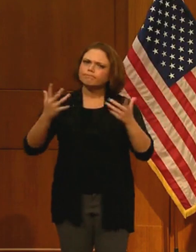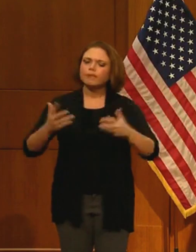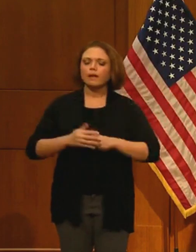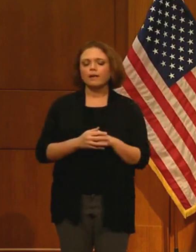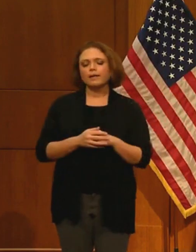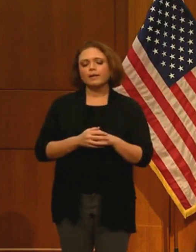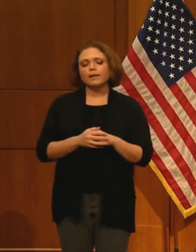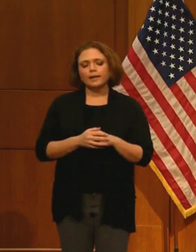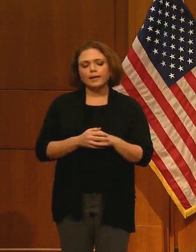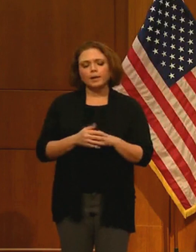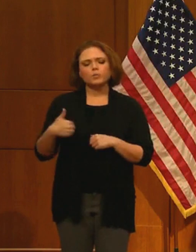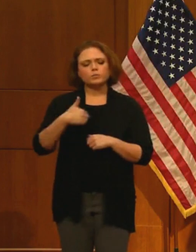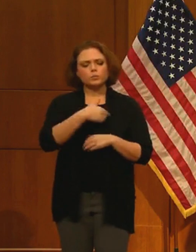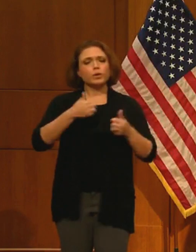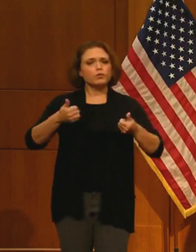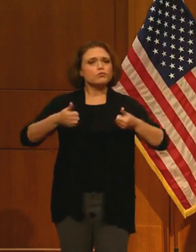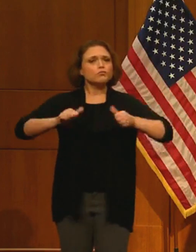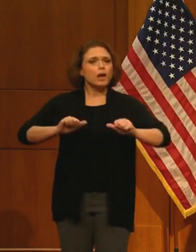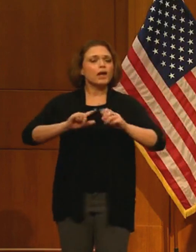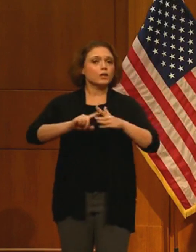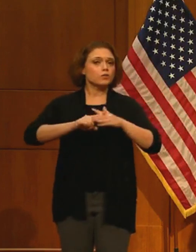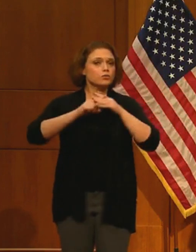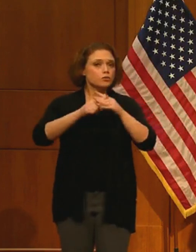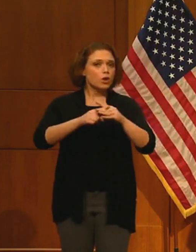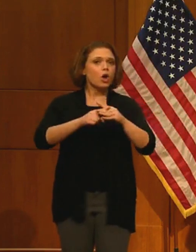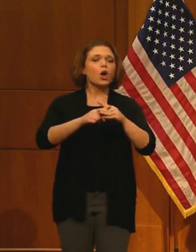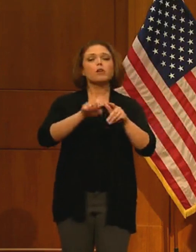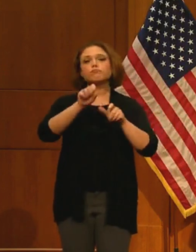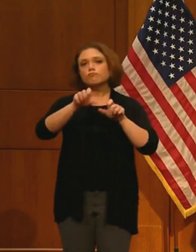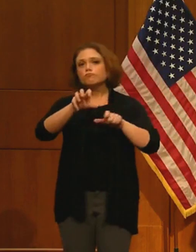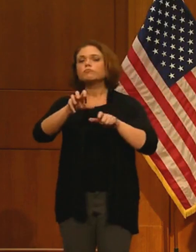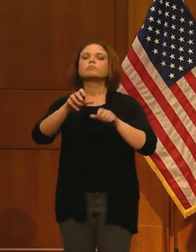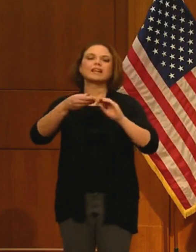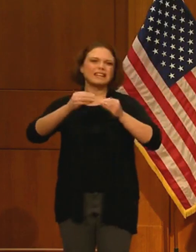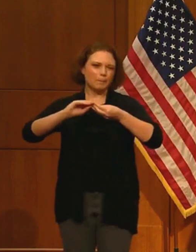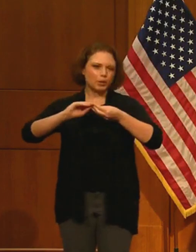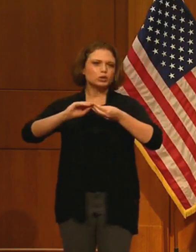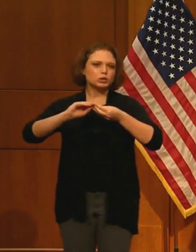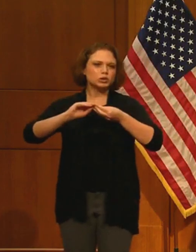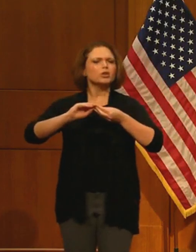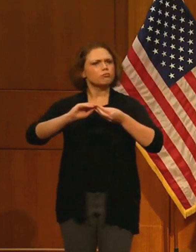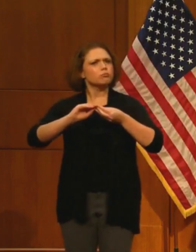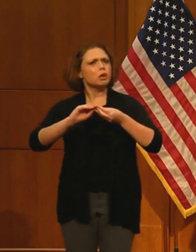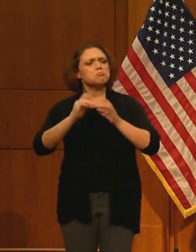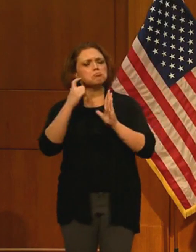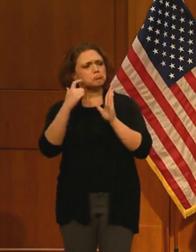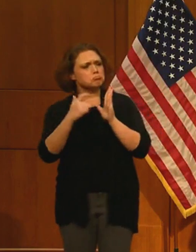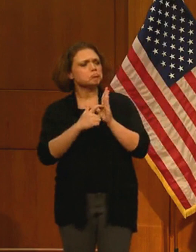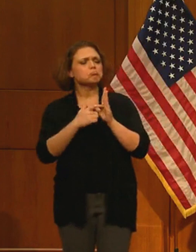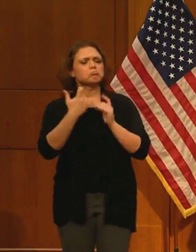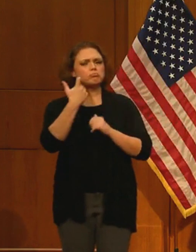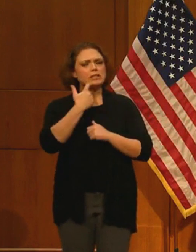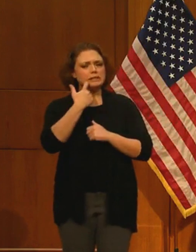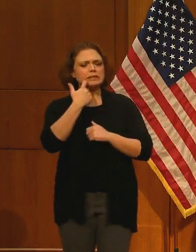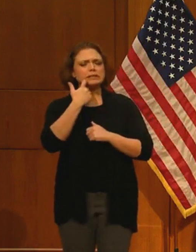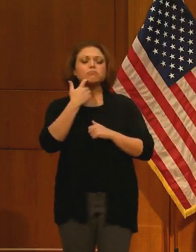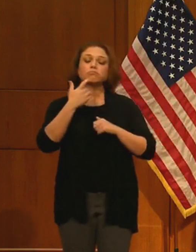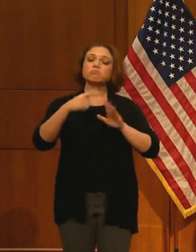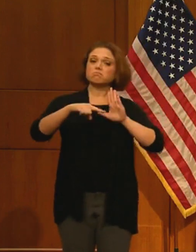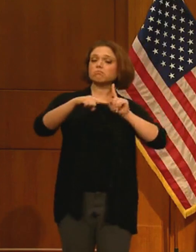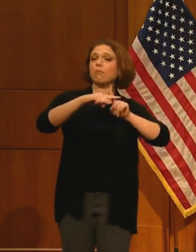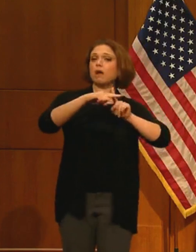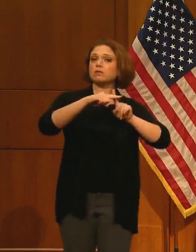We always try to start with the numbers, and there are encouraging signs recently. In the past